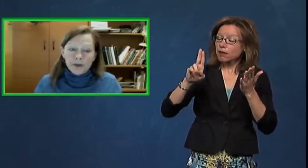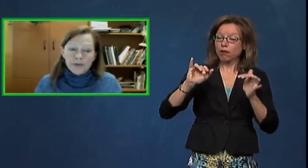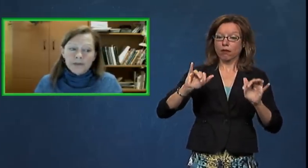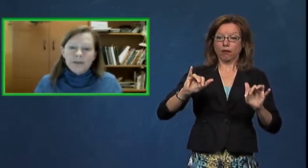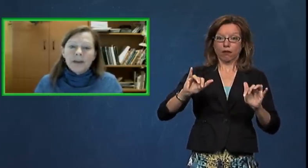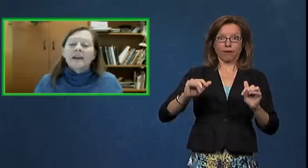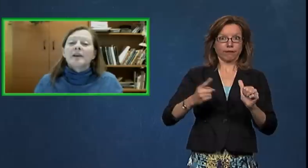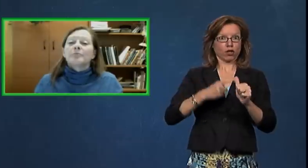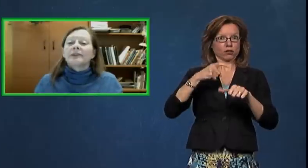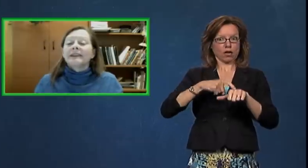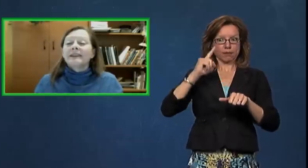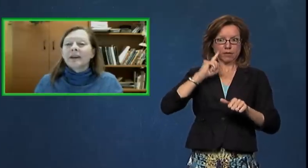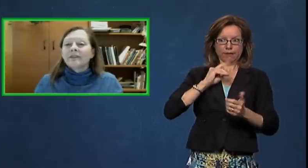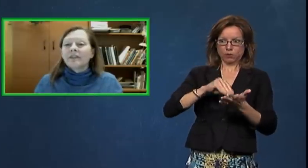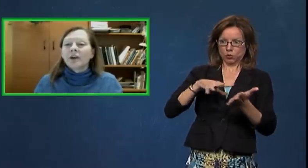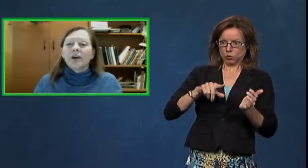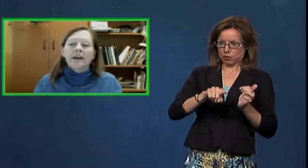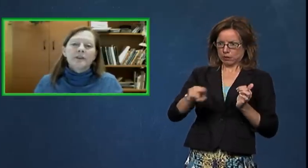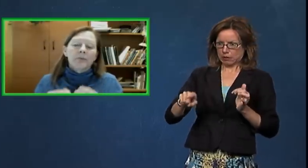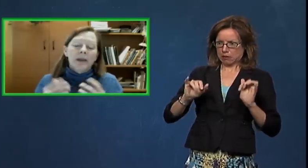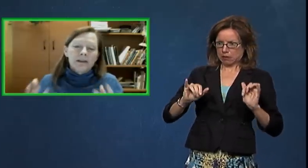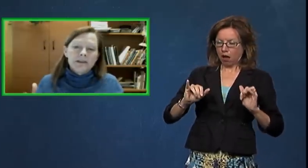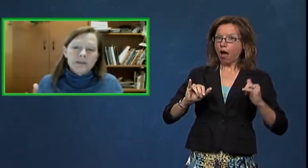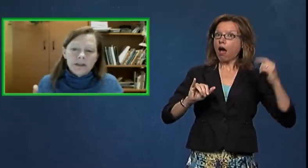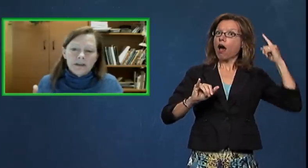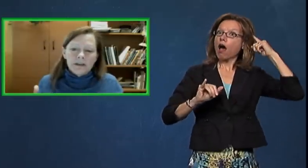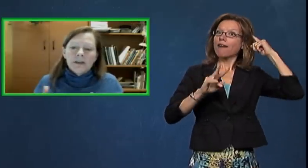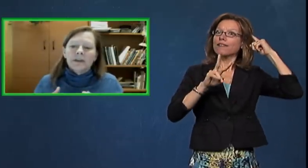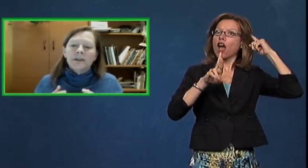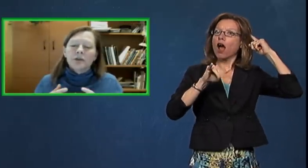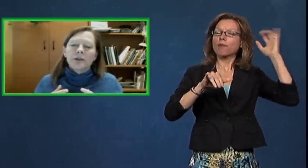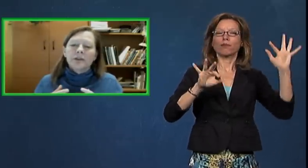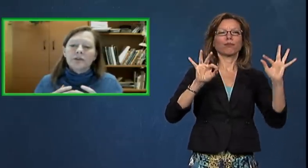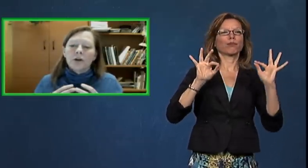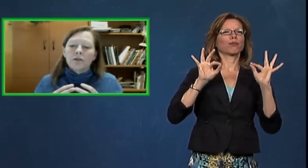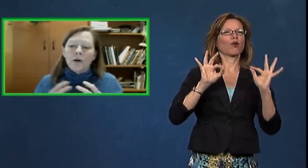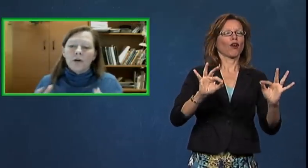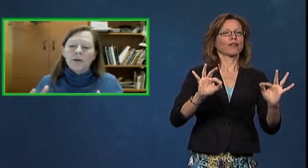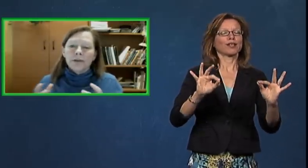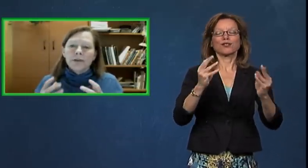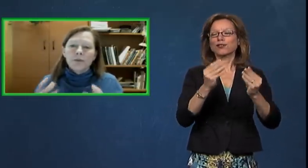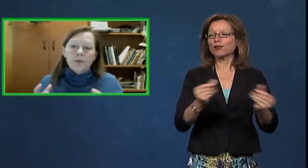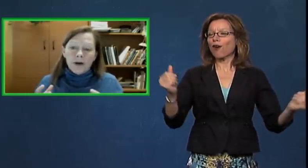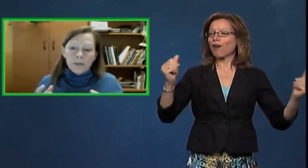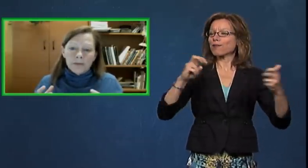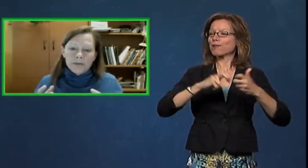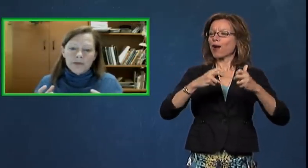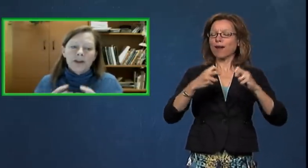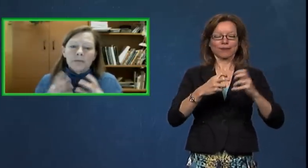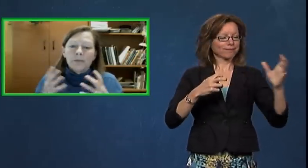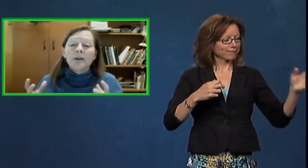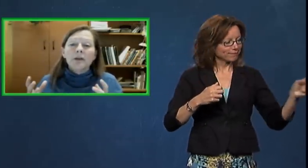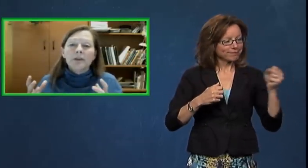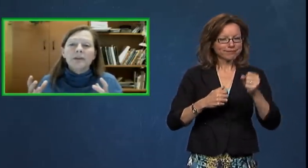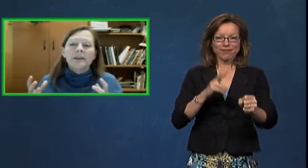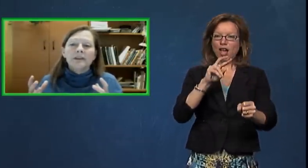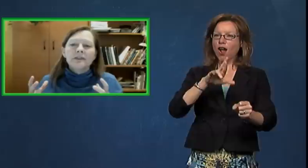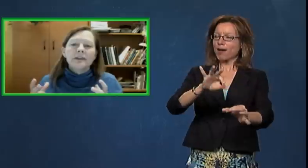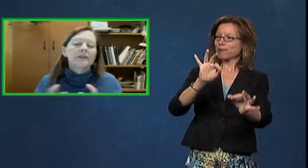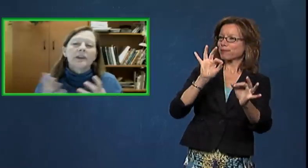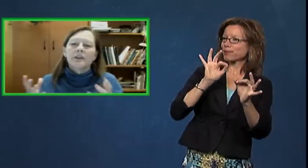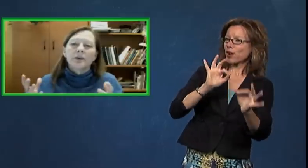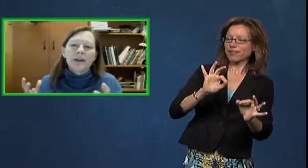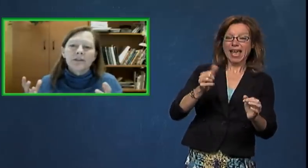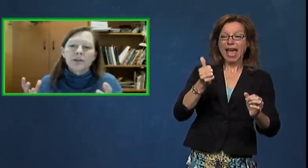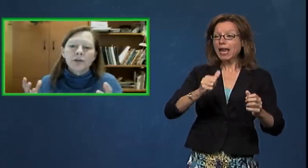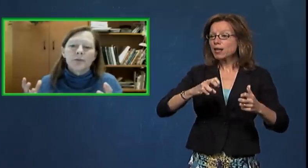their campus believe that VRI is a panacea, that it's going to solve all their new problems and meet all their needs